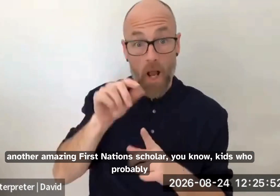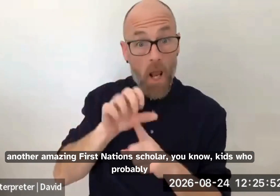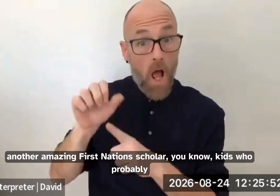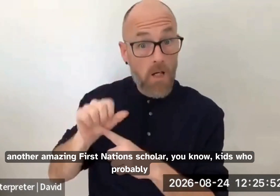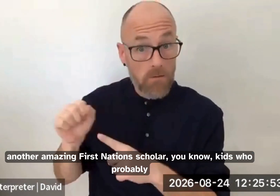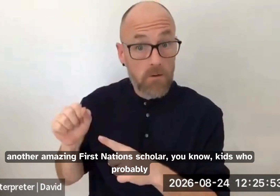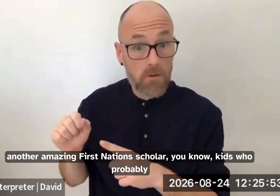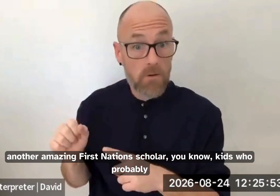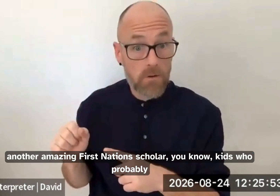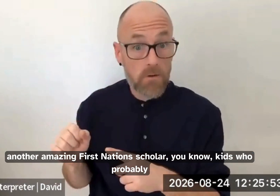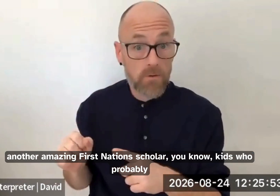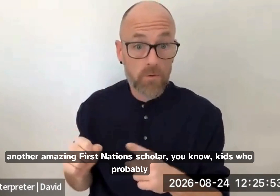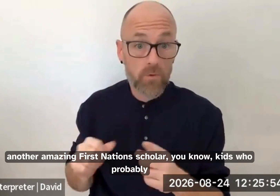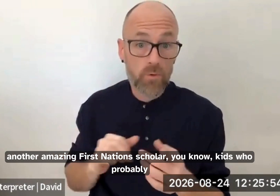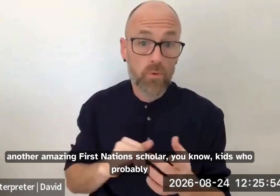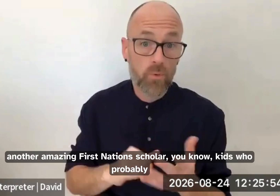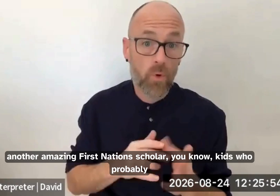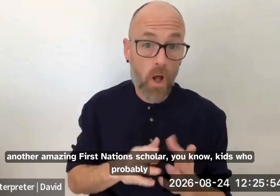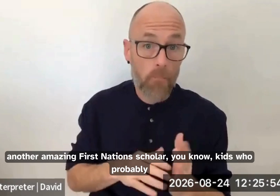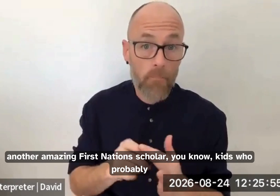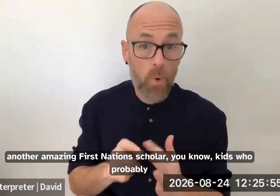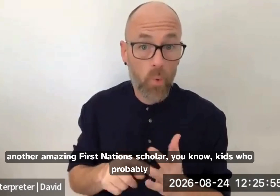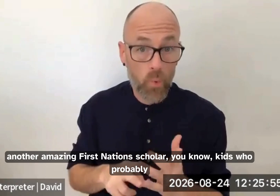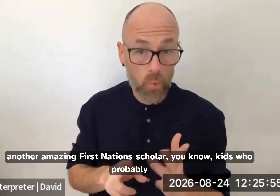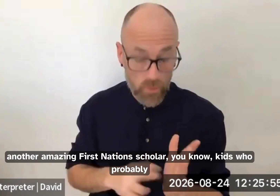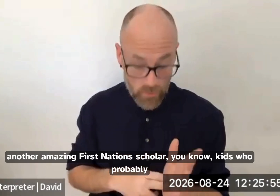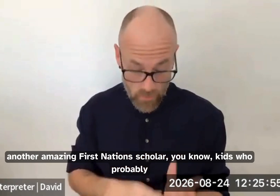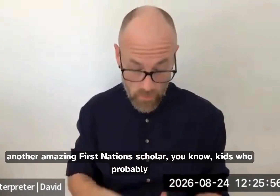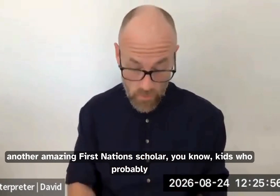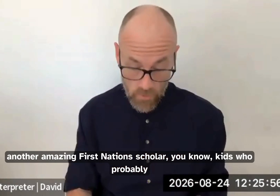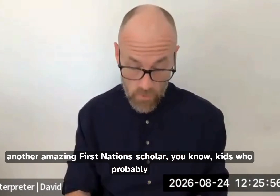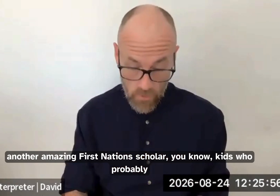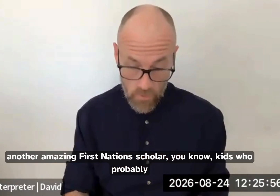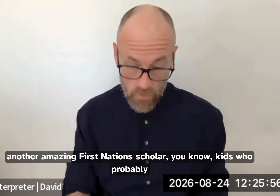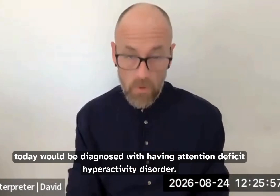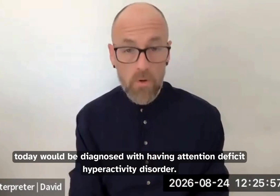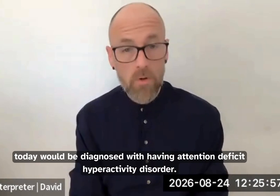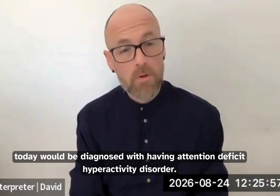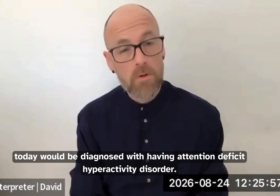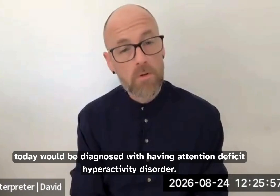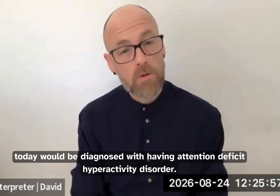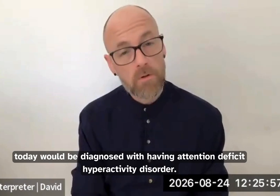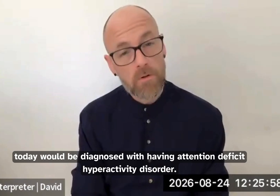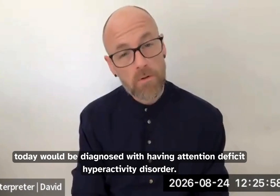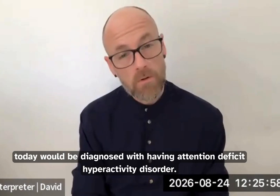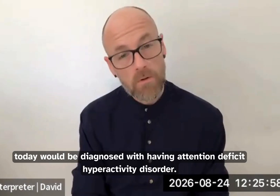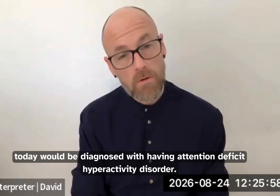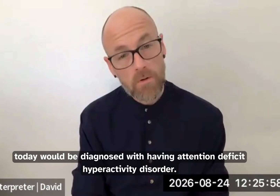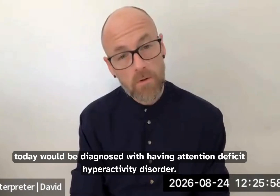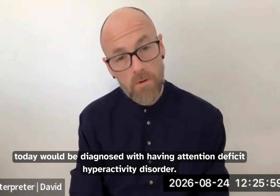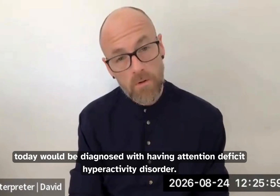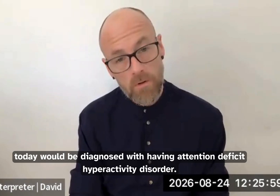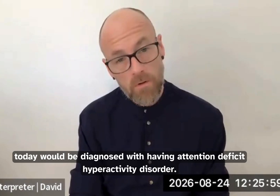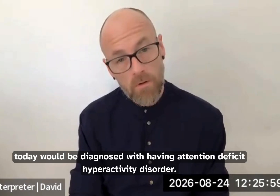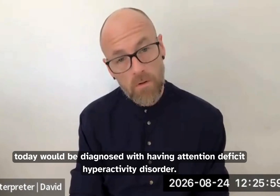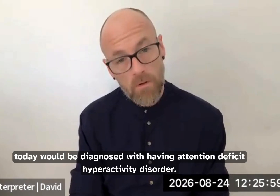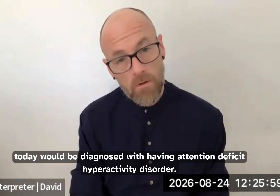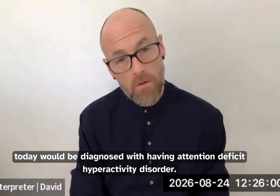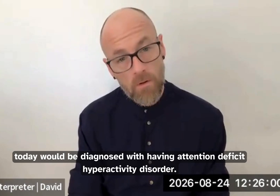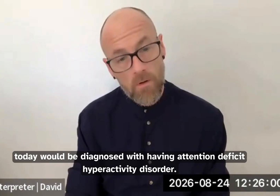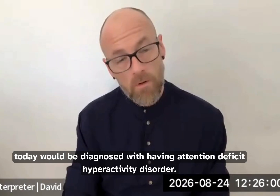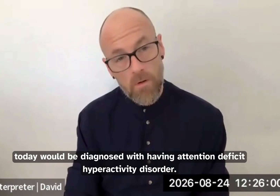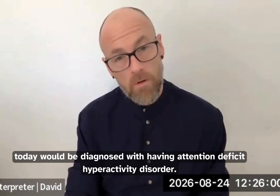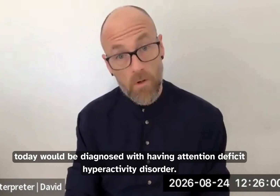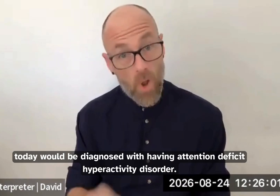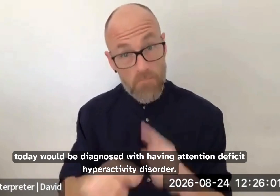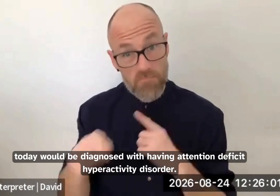Coombs, another amazing First Nation scholar, kids who probably today would be diagnosed with having attention